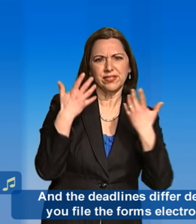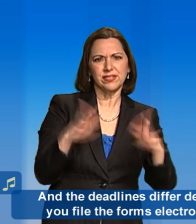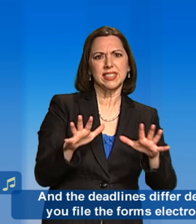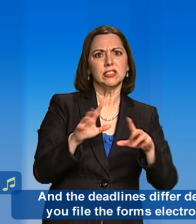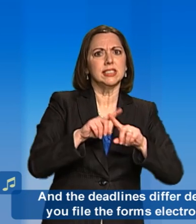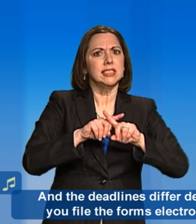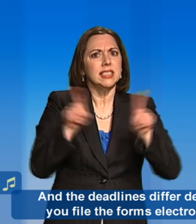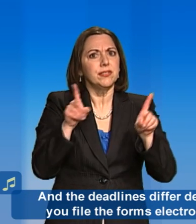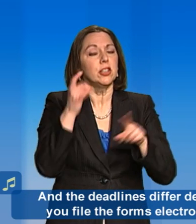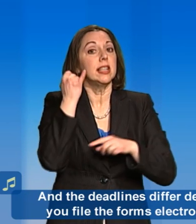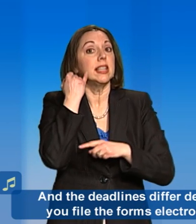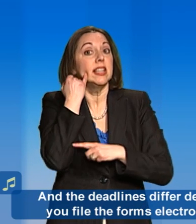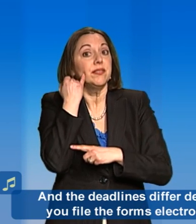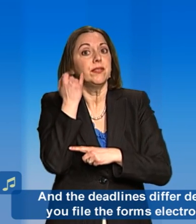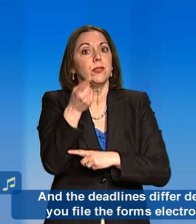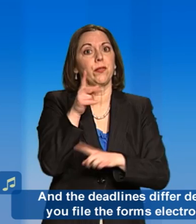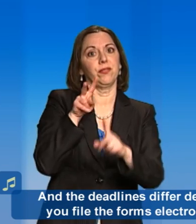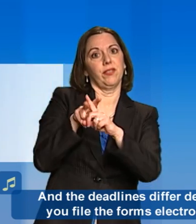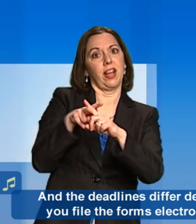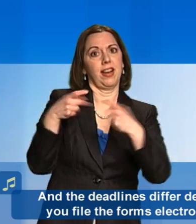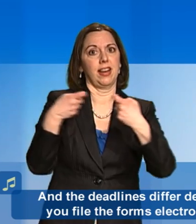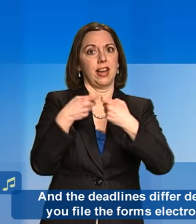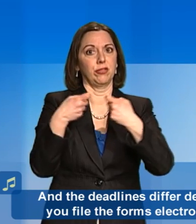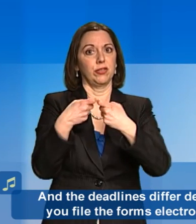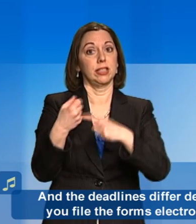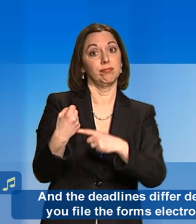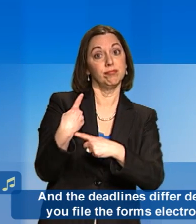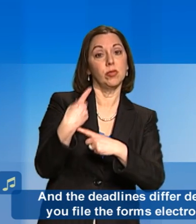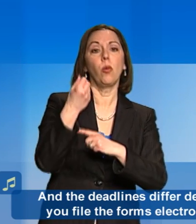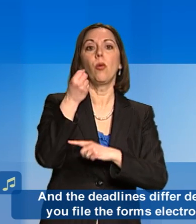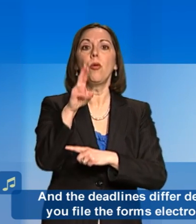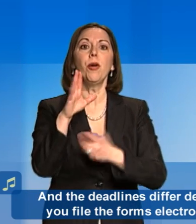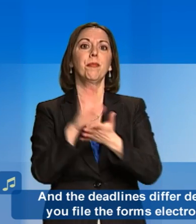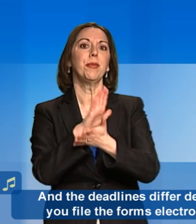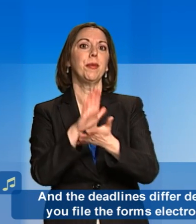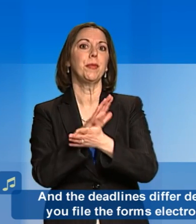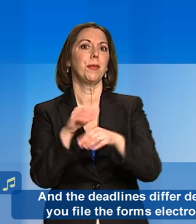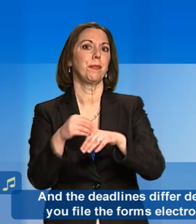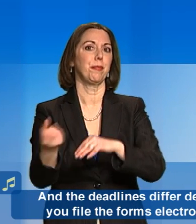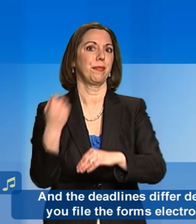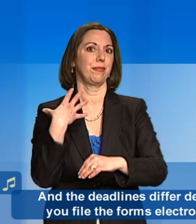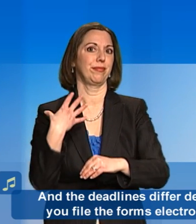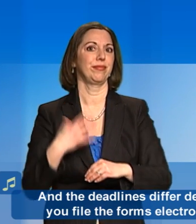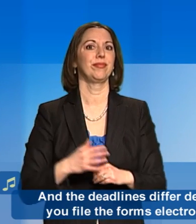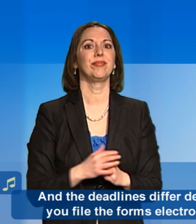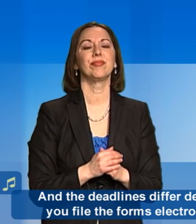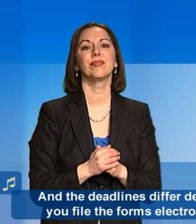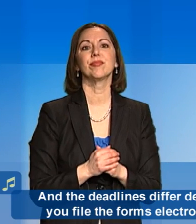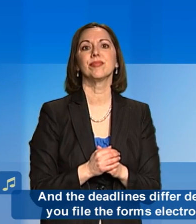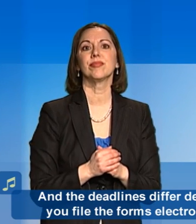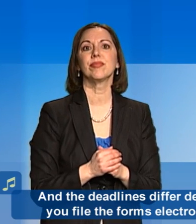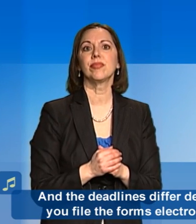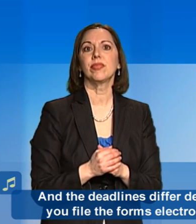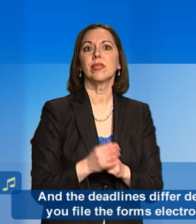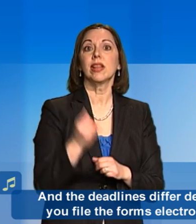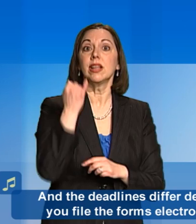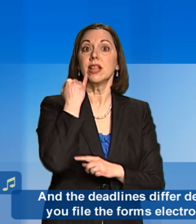And the deadlines differ depending on whether you file the forms electronically or on paper.